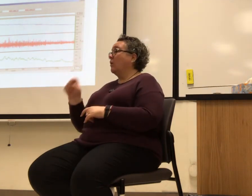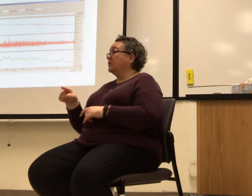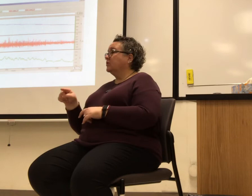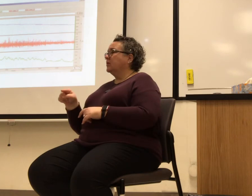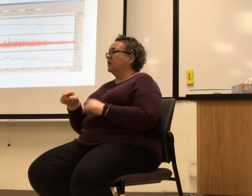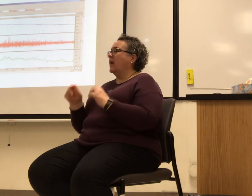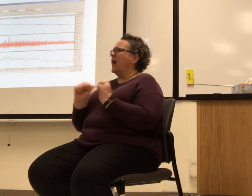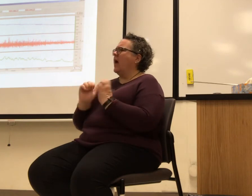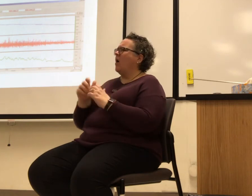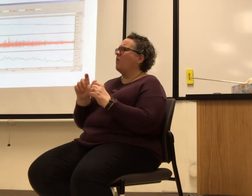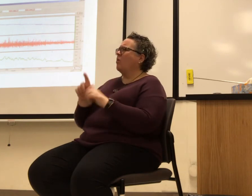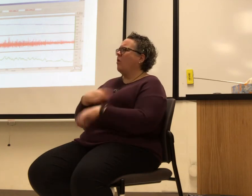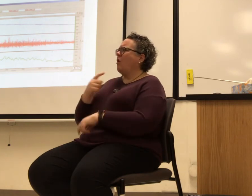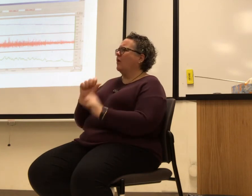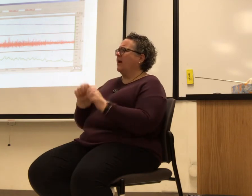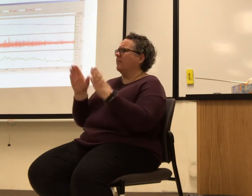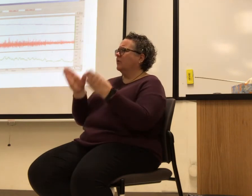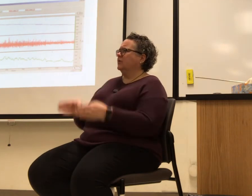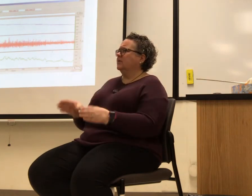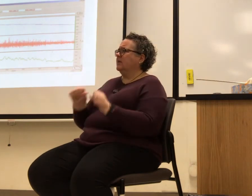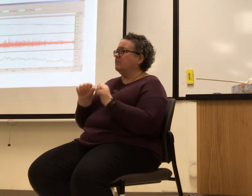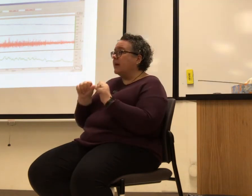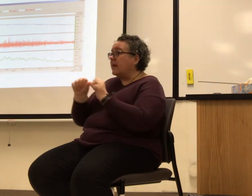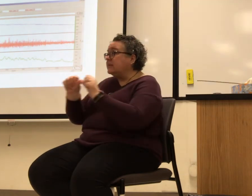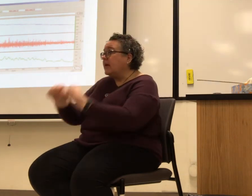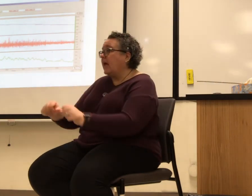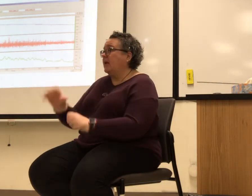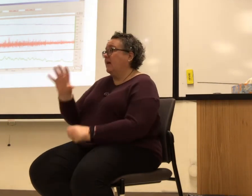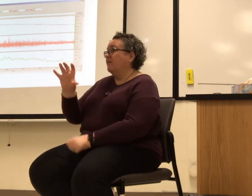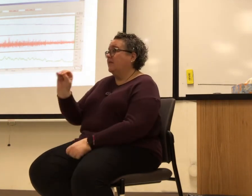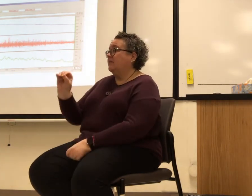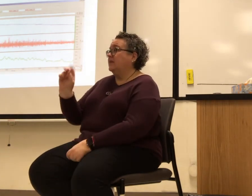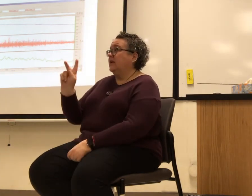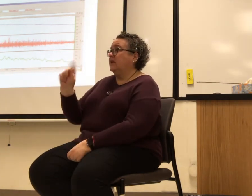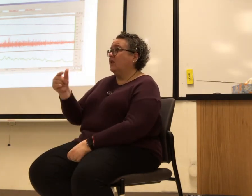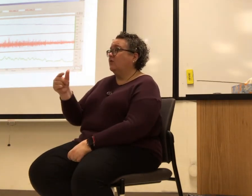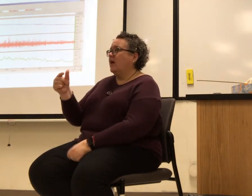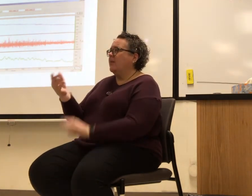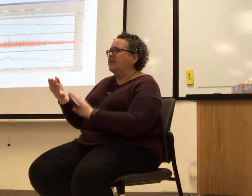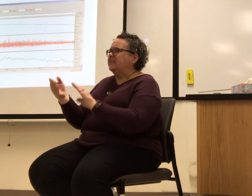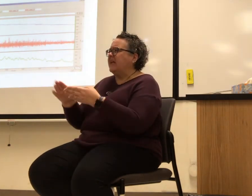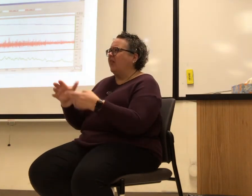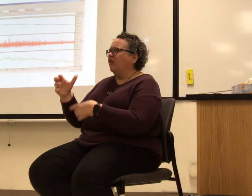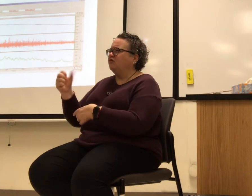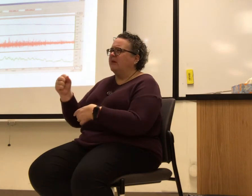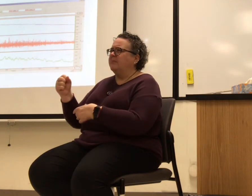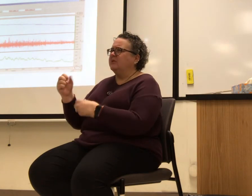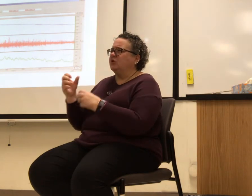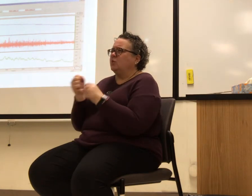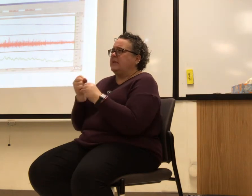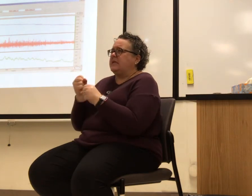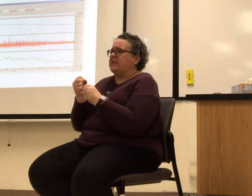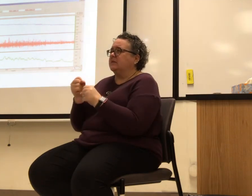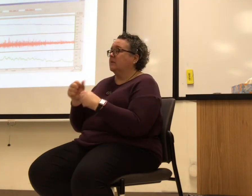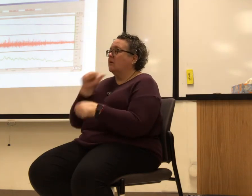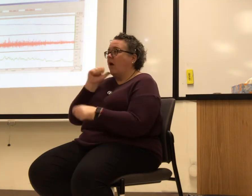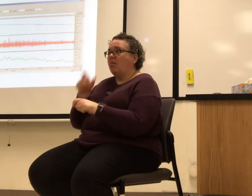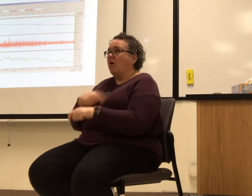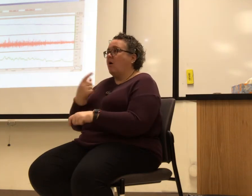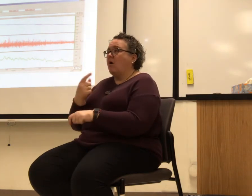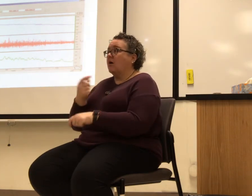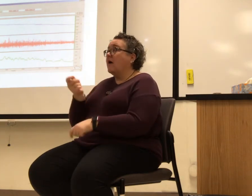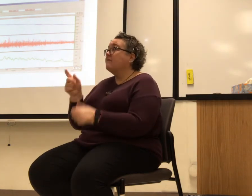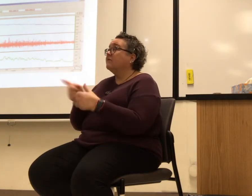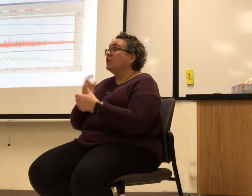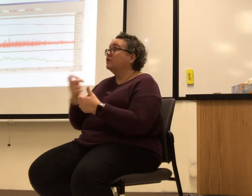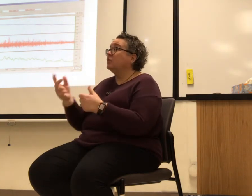long can the subject maintain that 50 kilogram death grip squeeze? Not very long. After the first few seconds,